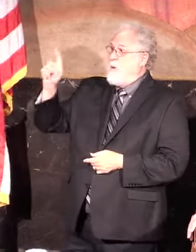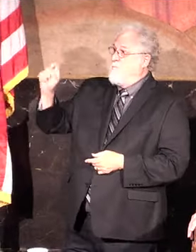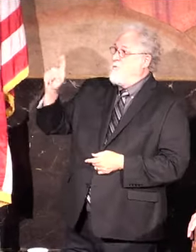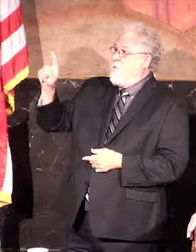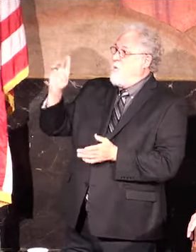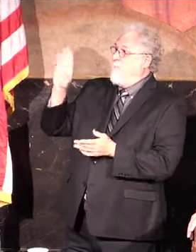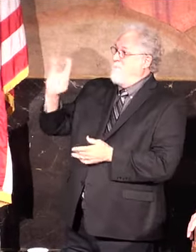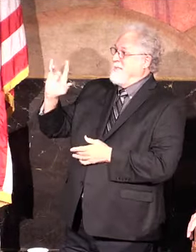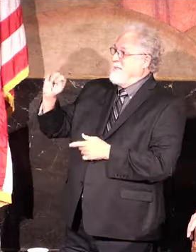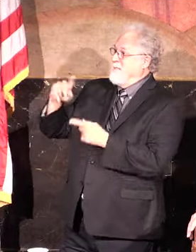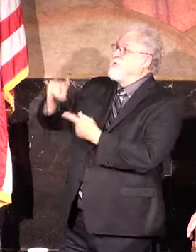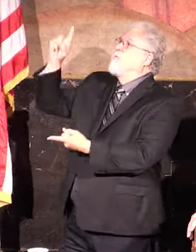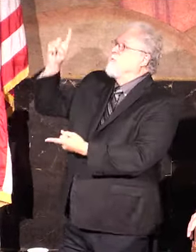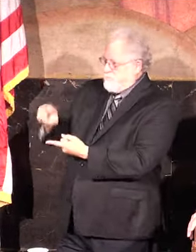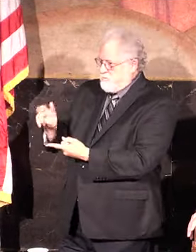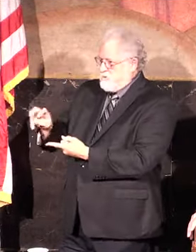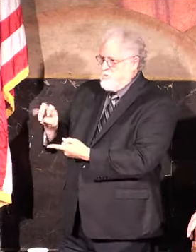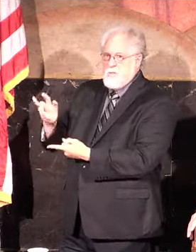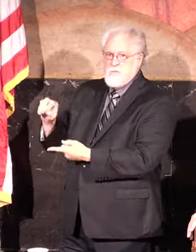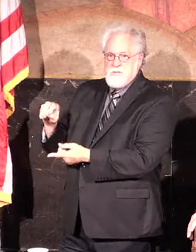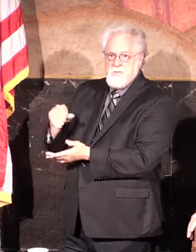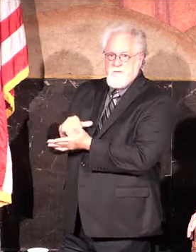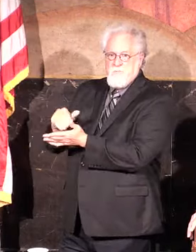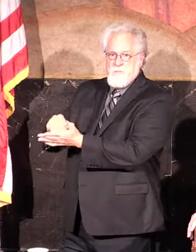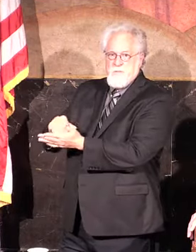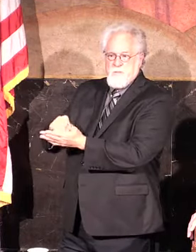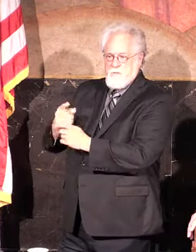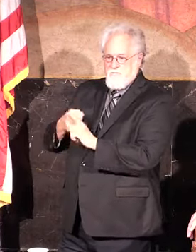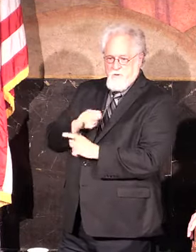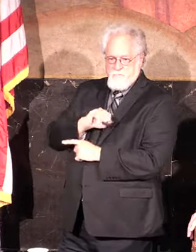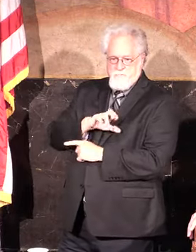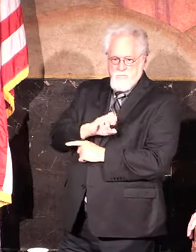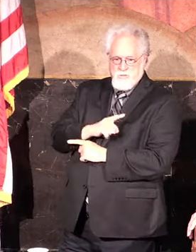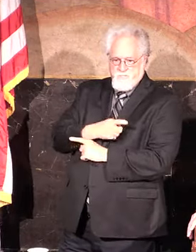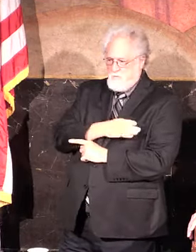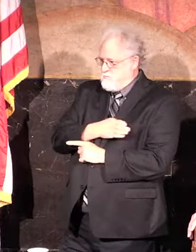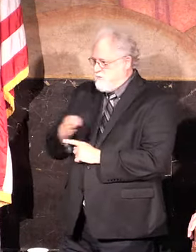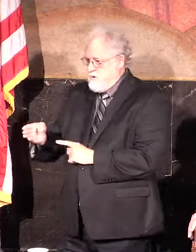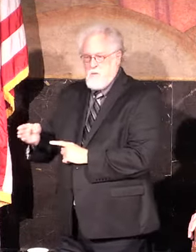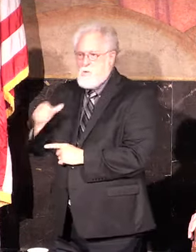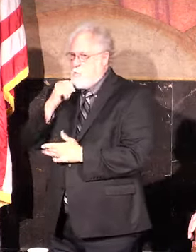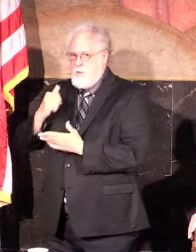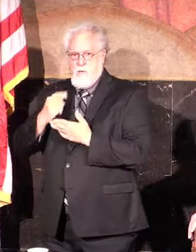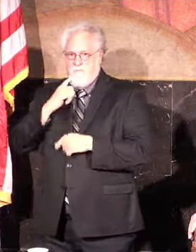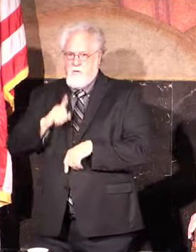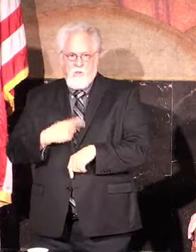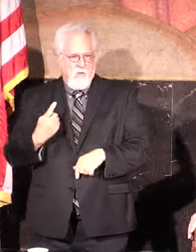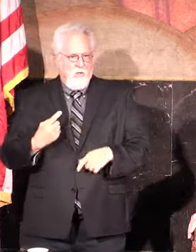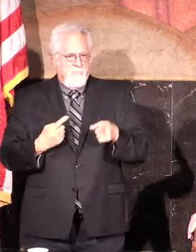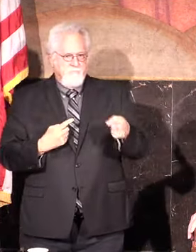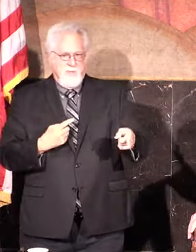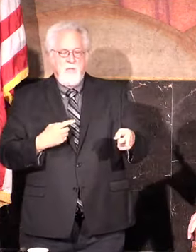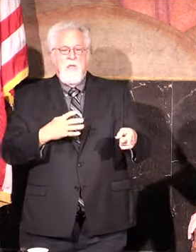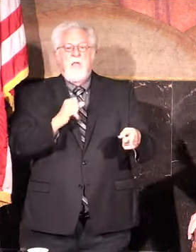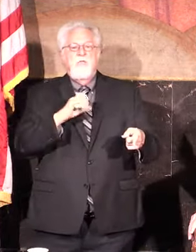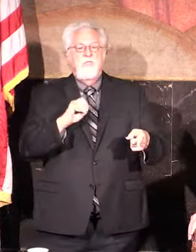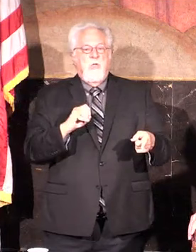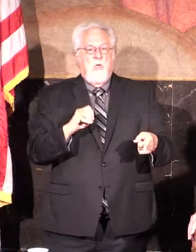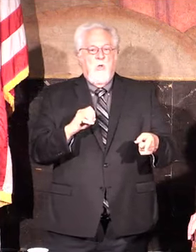to $270 million since the 1st of March. And so that would not tide us over for very long. And so